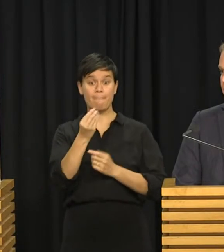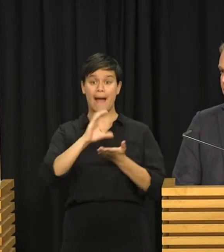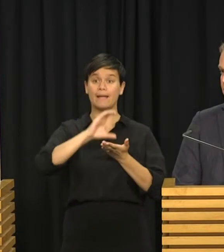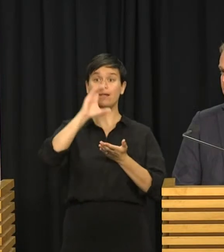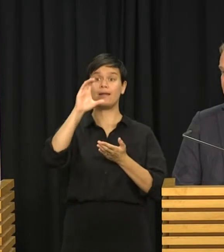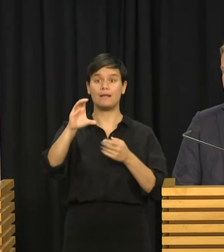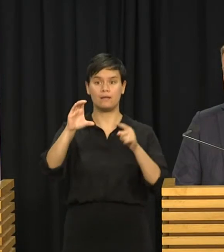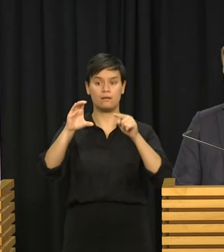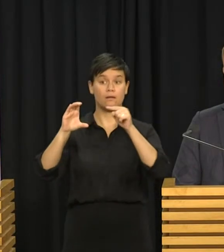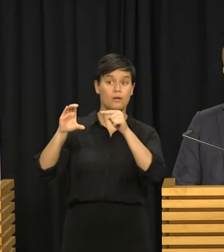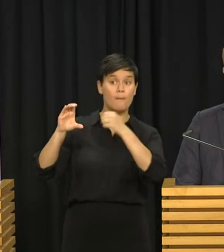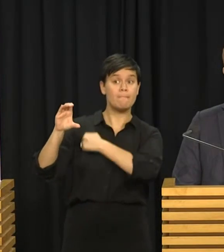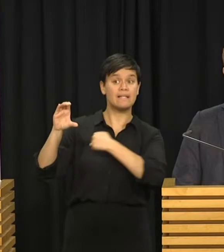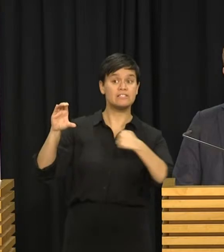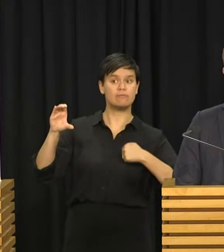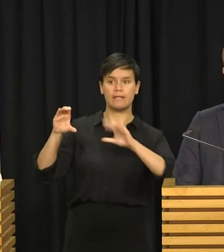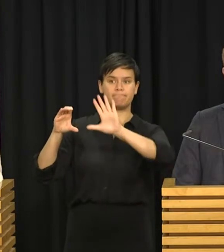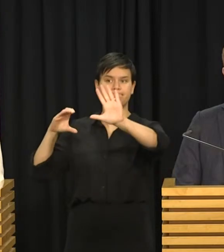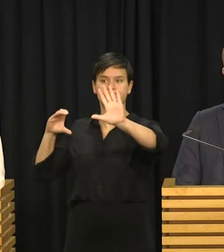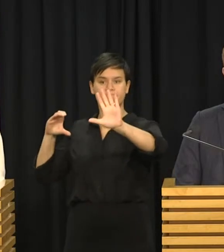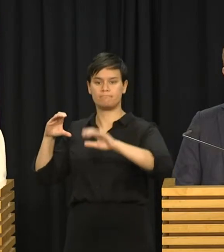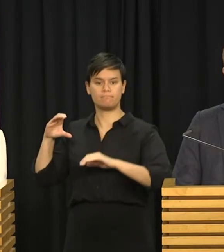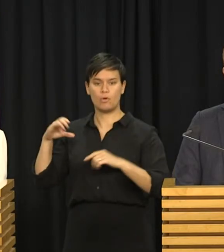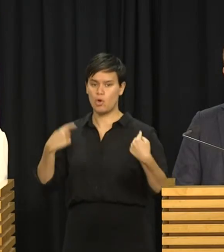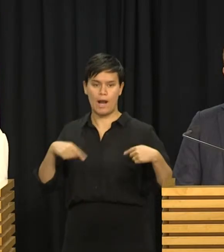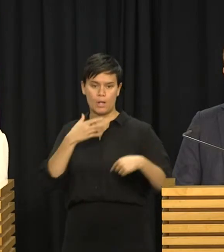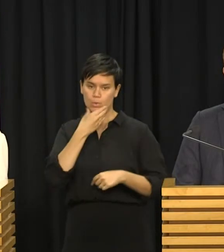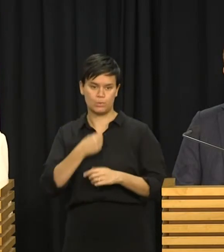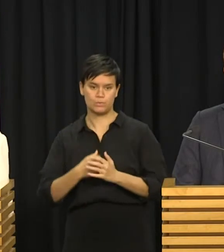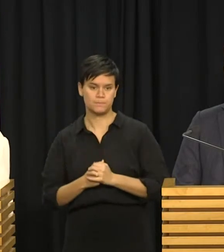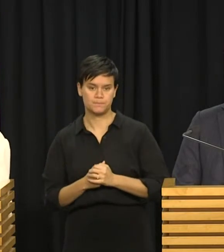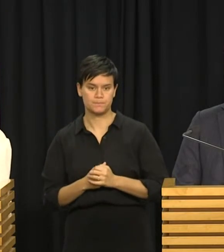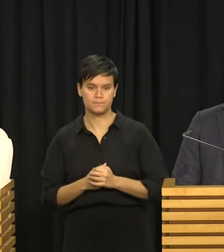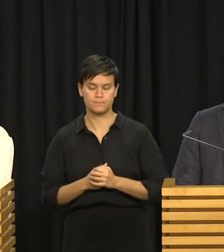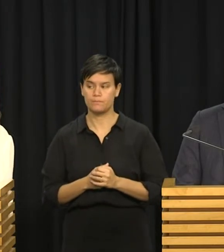with the military in Myanmar as a result of the coup. Minister, are